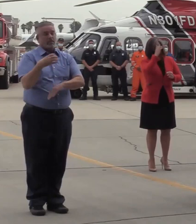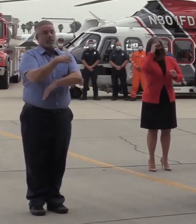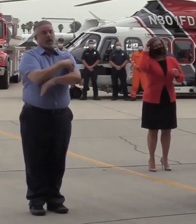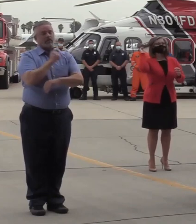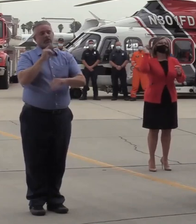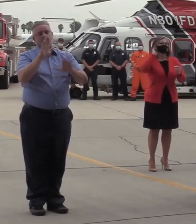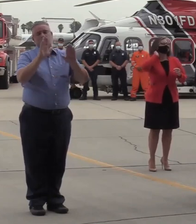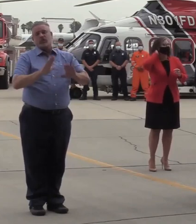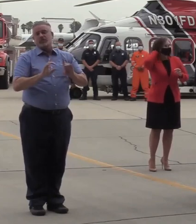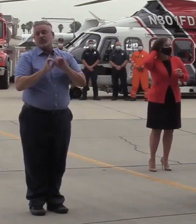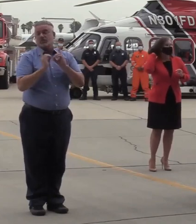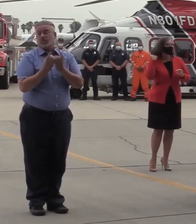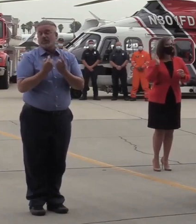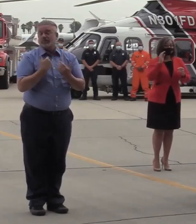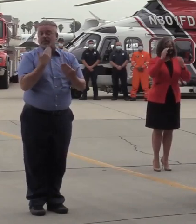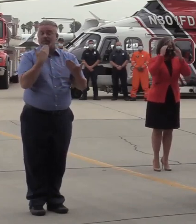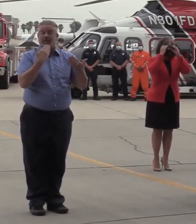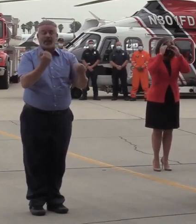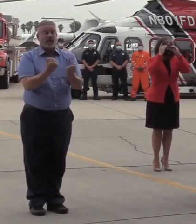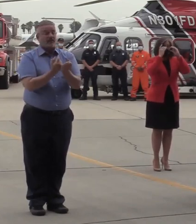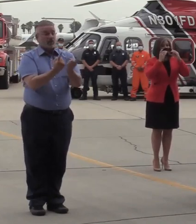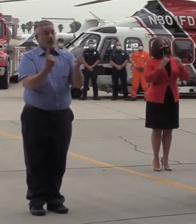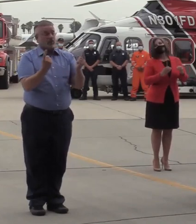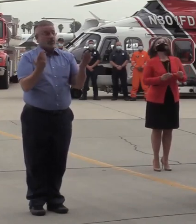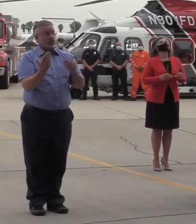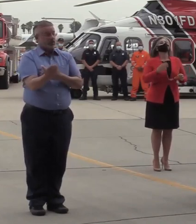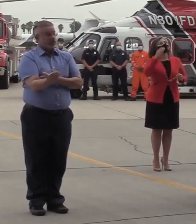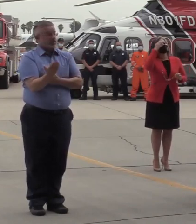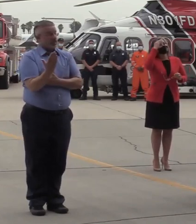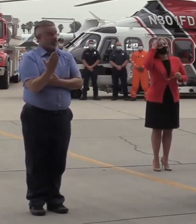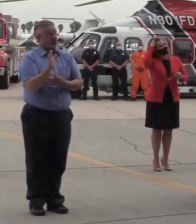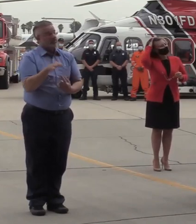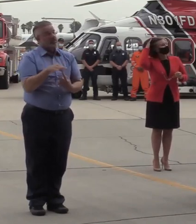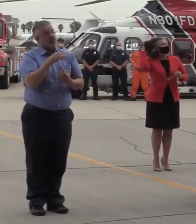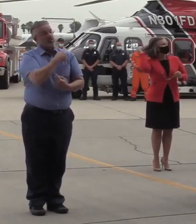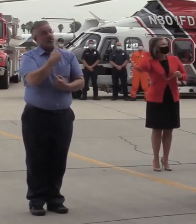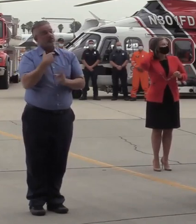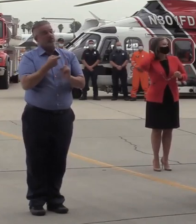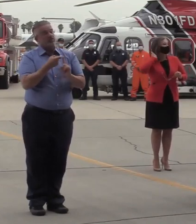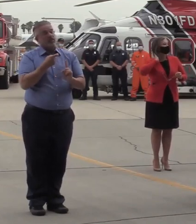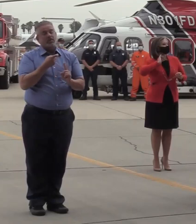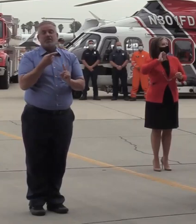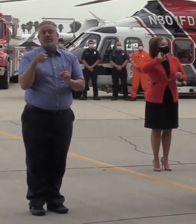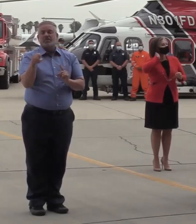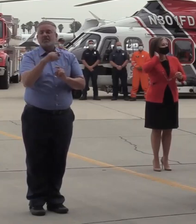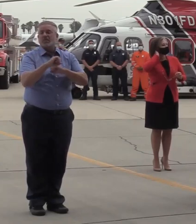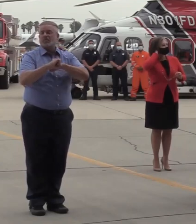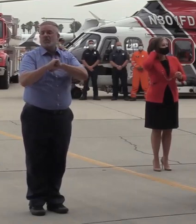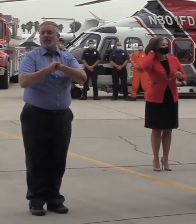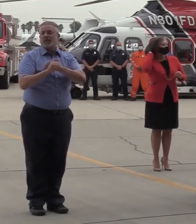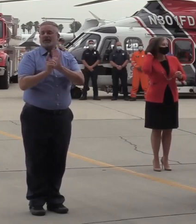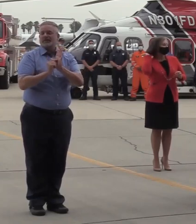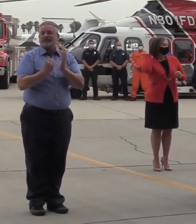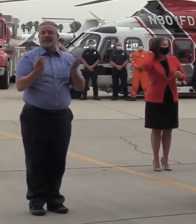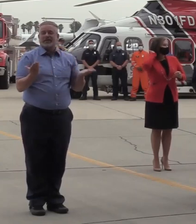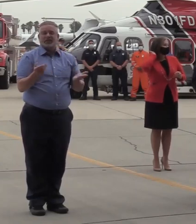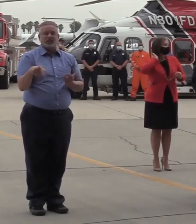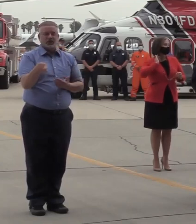this incredible department. And let me thank everybody who is here this morning, especially members of the press who are here.